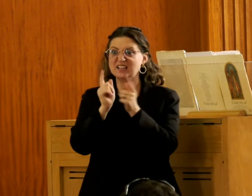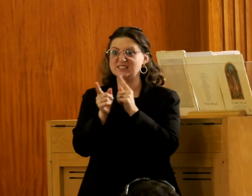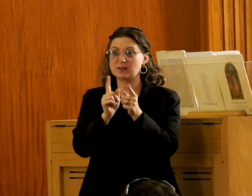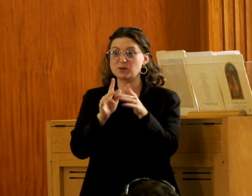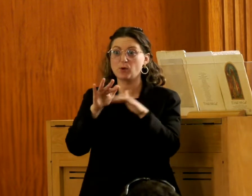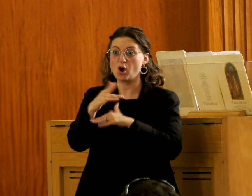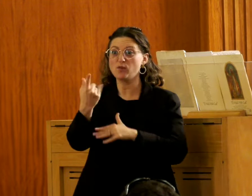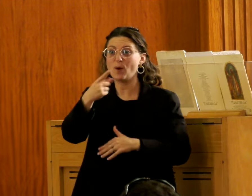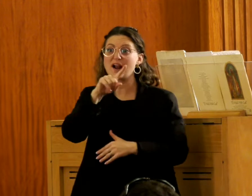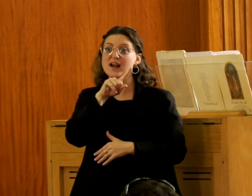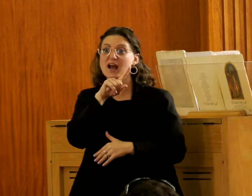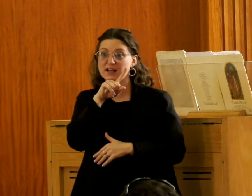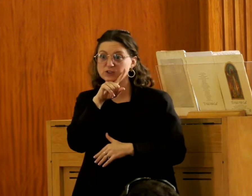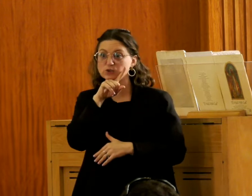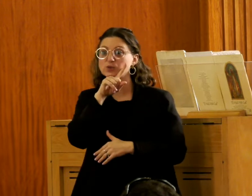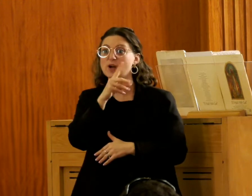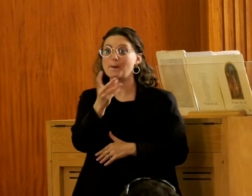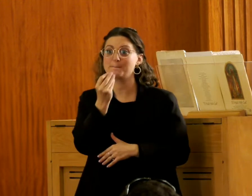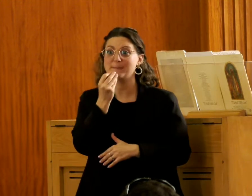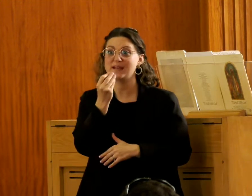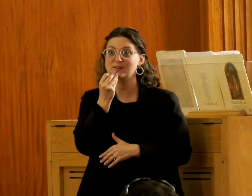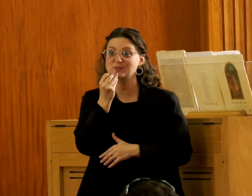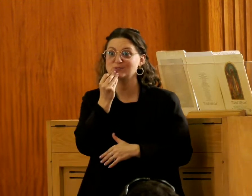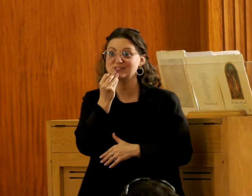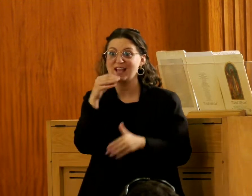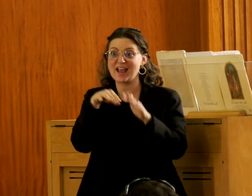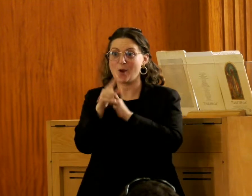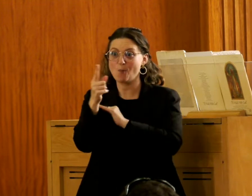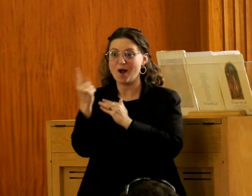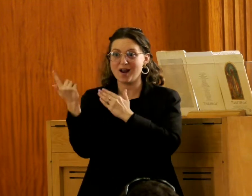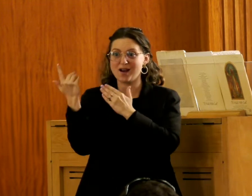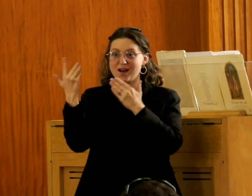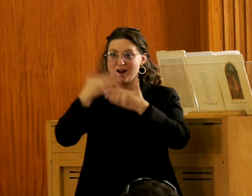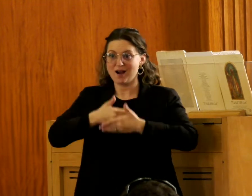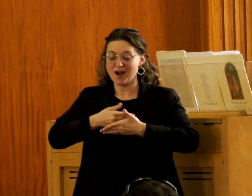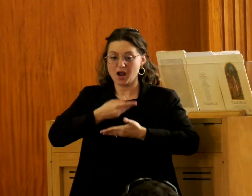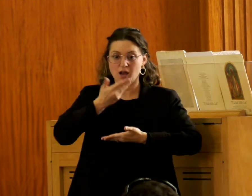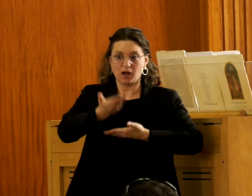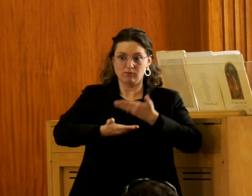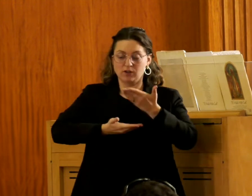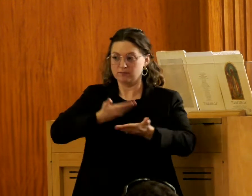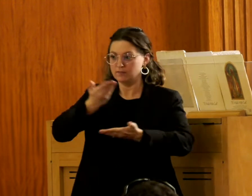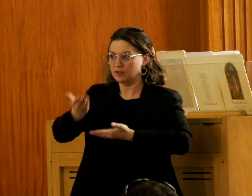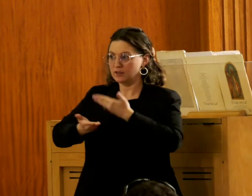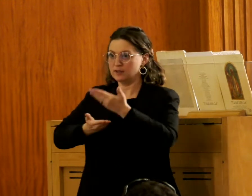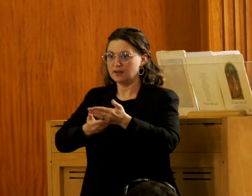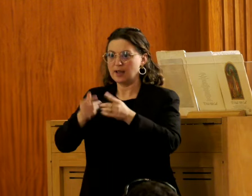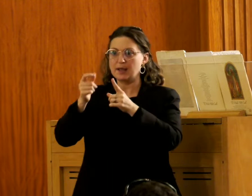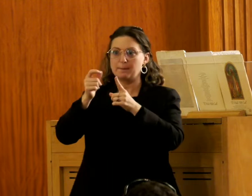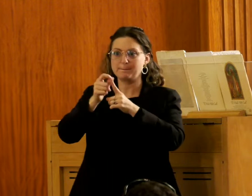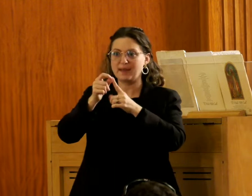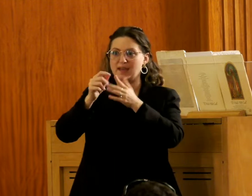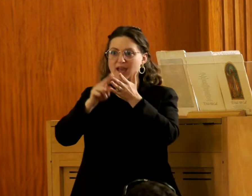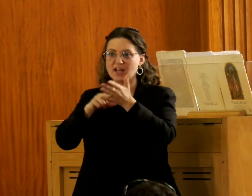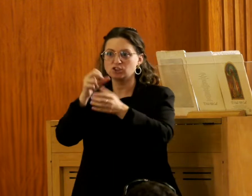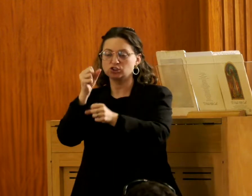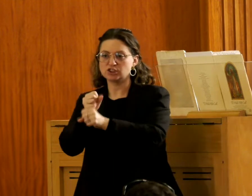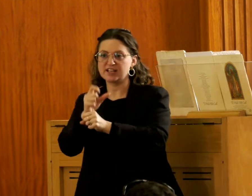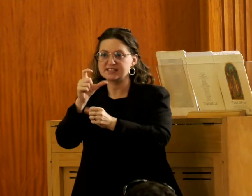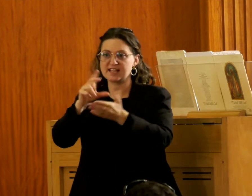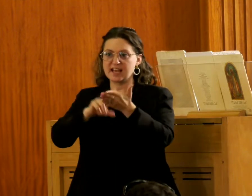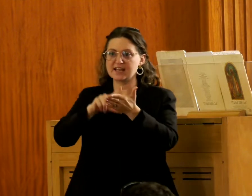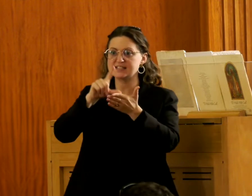evening meals a night were served through a steady stream of CRB, PNG, railway